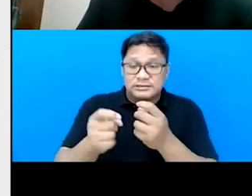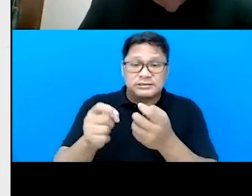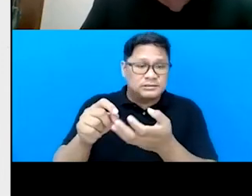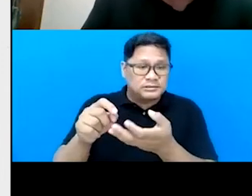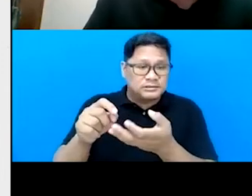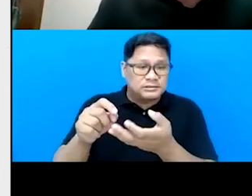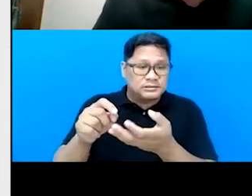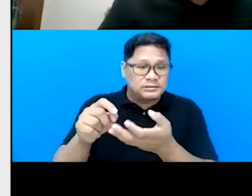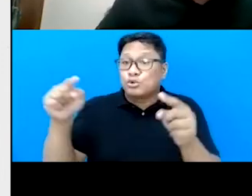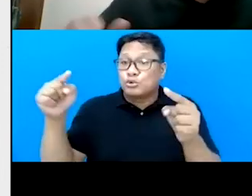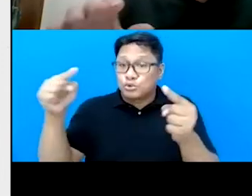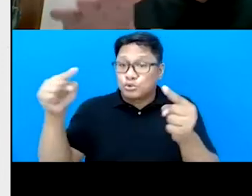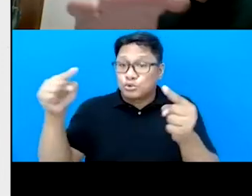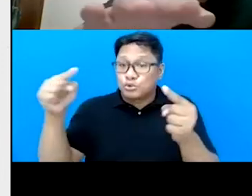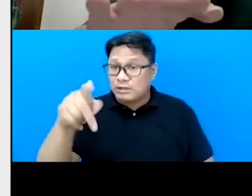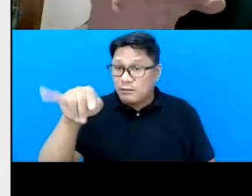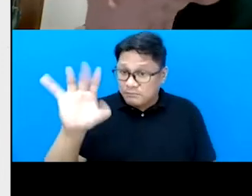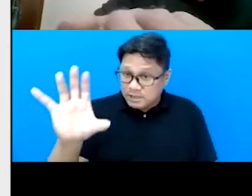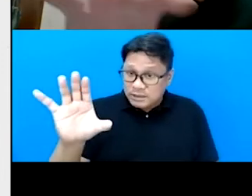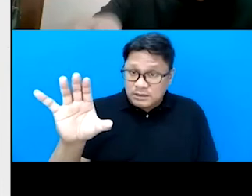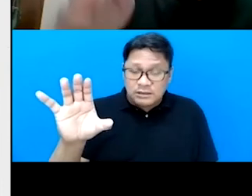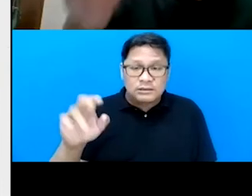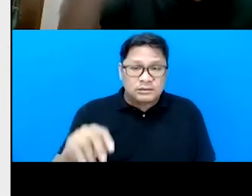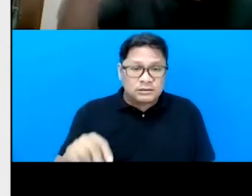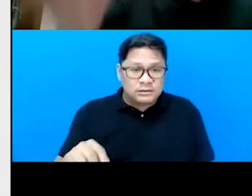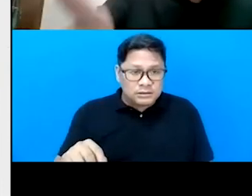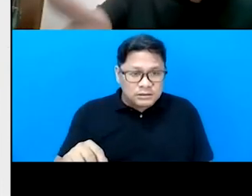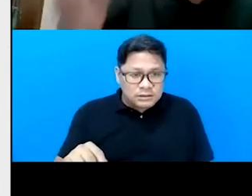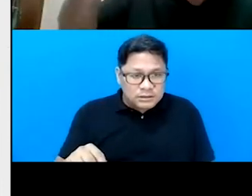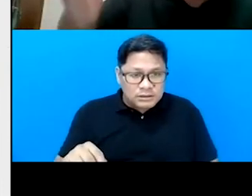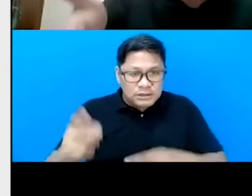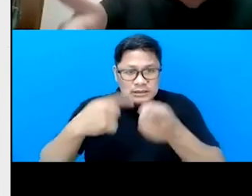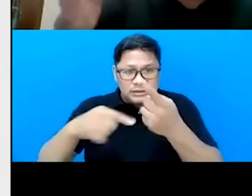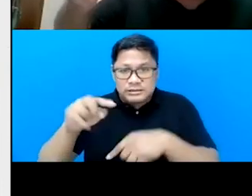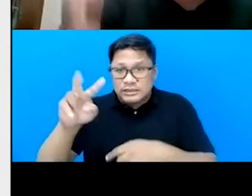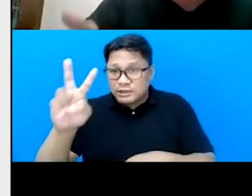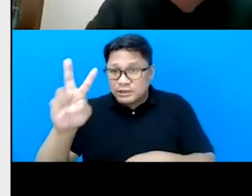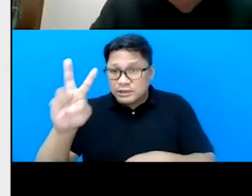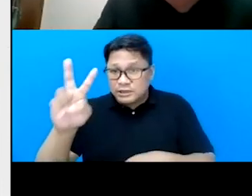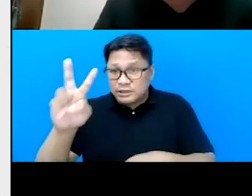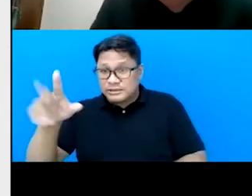And then in sign 2 and sign 3, draw a line